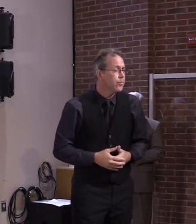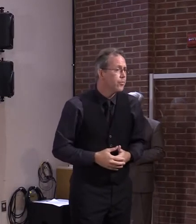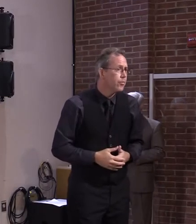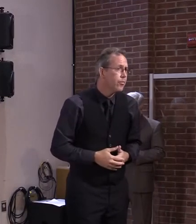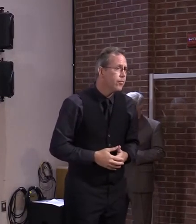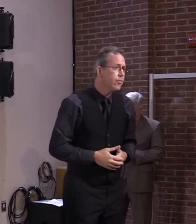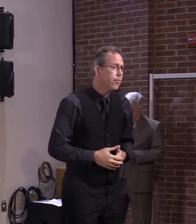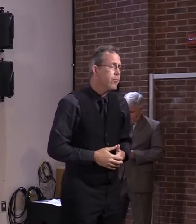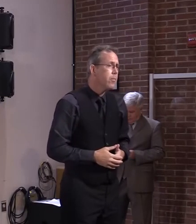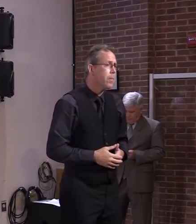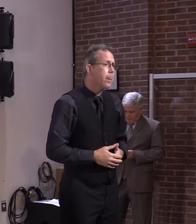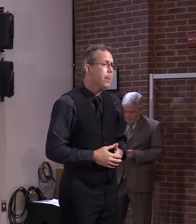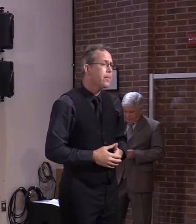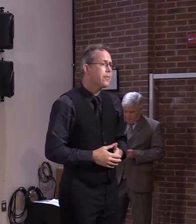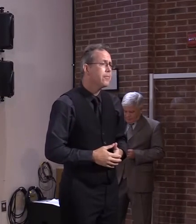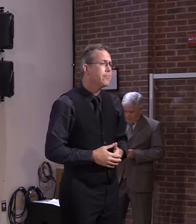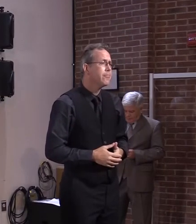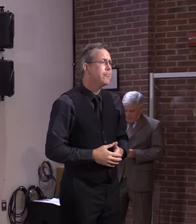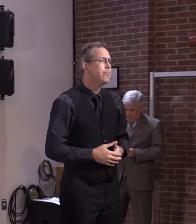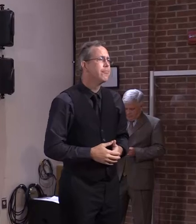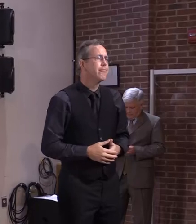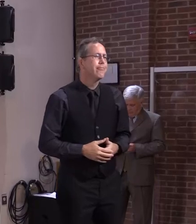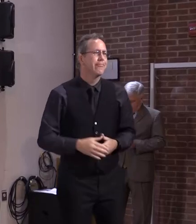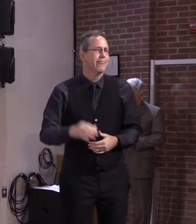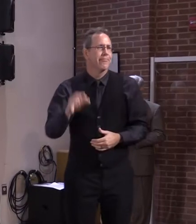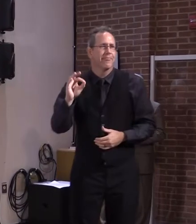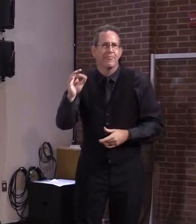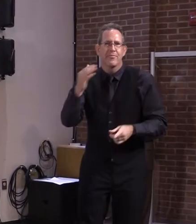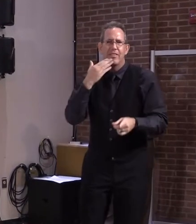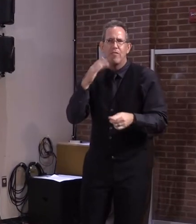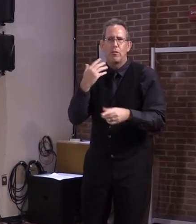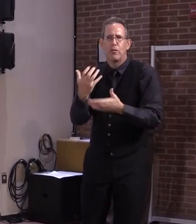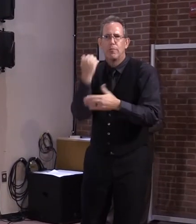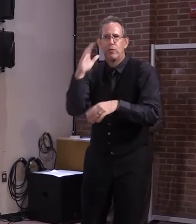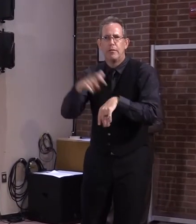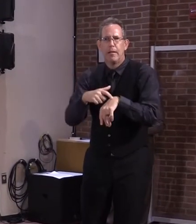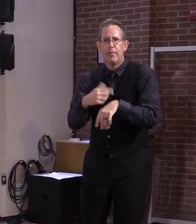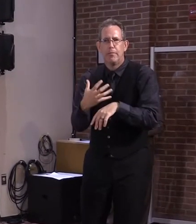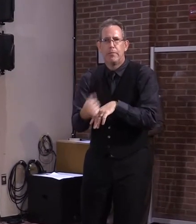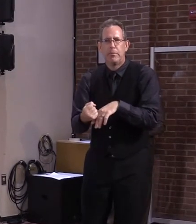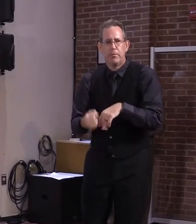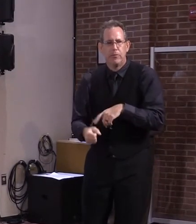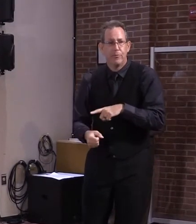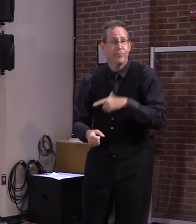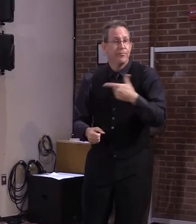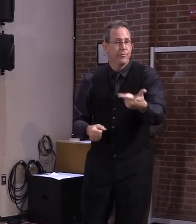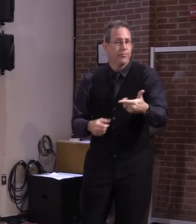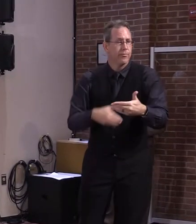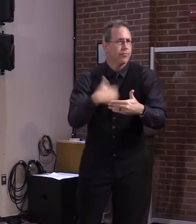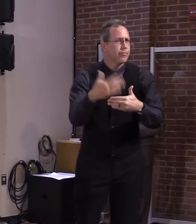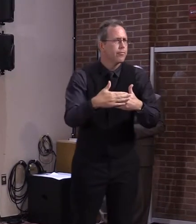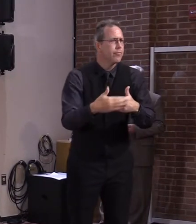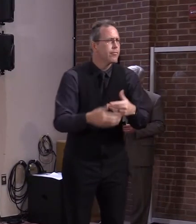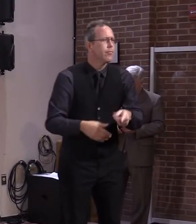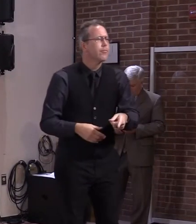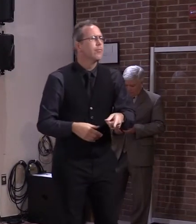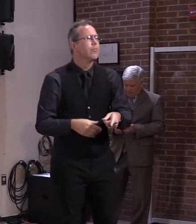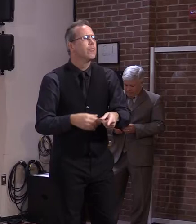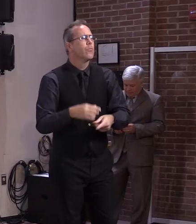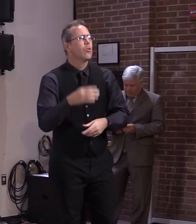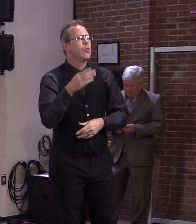Thanks all for your time. Sorry you're going to take up so much of it. Chris, the Brattleboro Reformer.